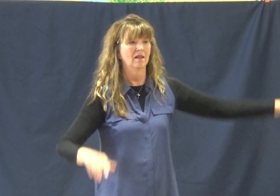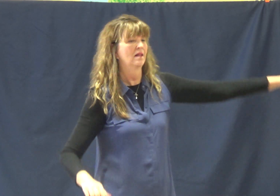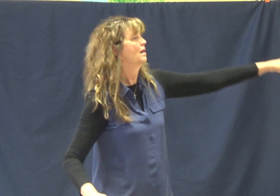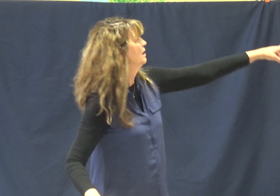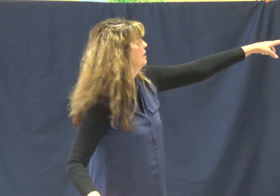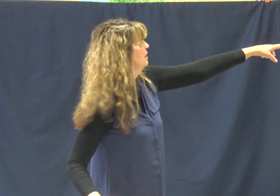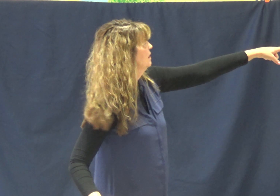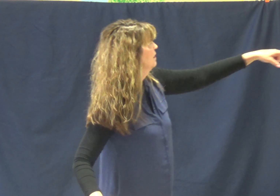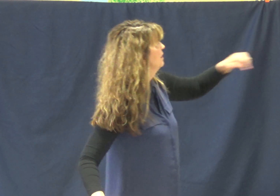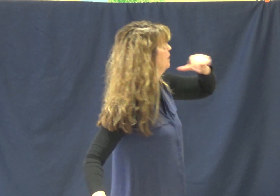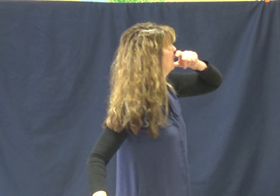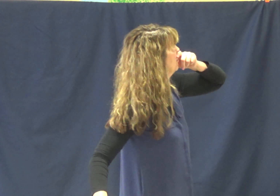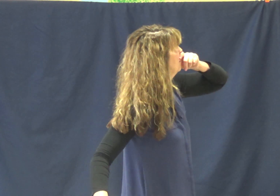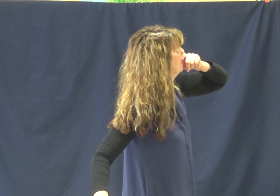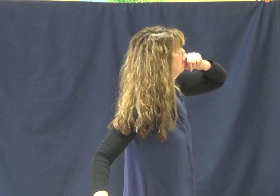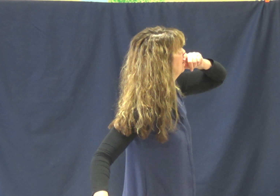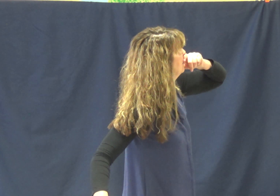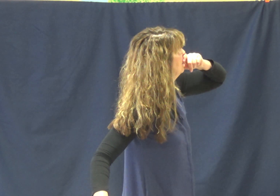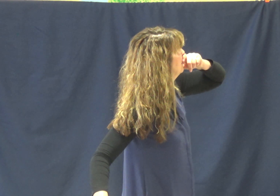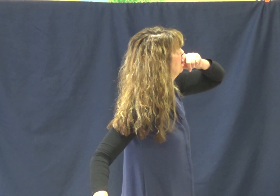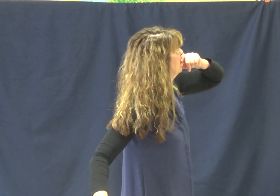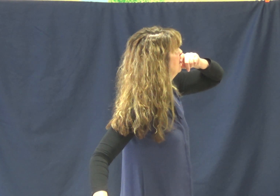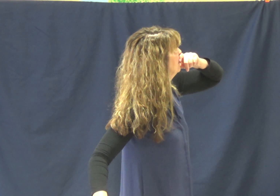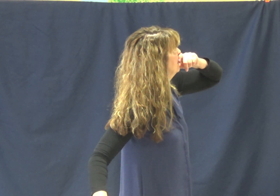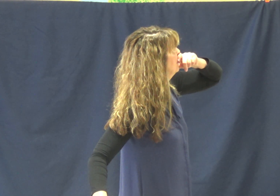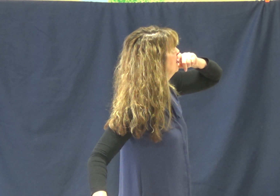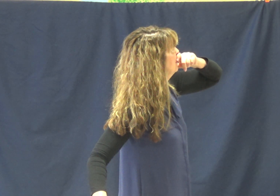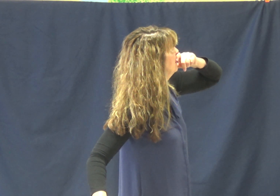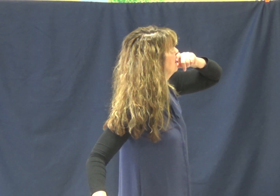rabbi's name was Gamaliel.